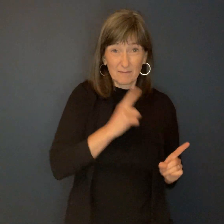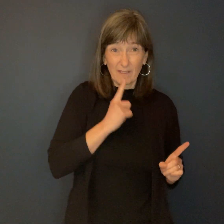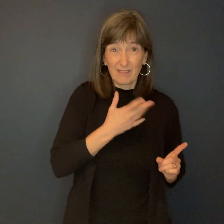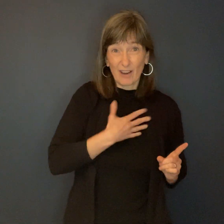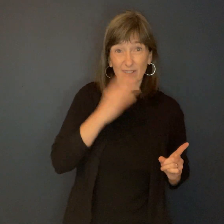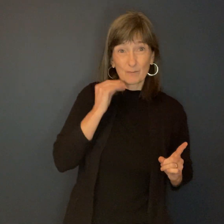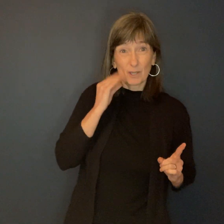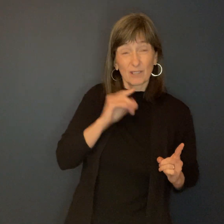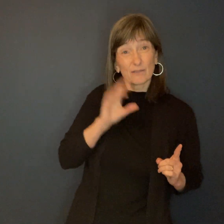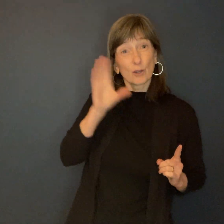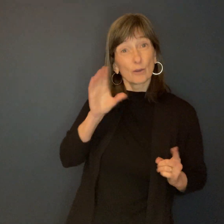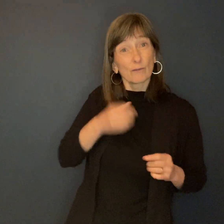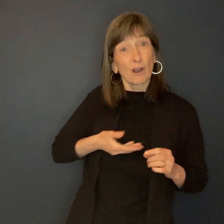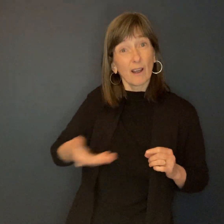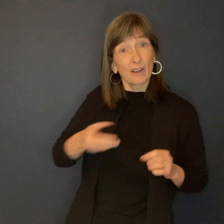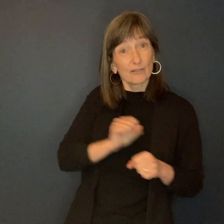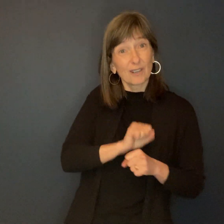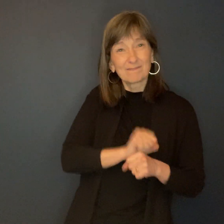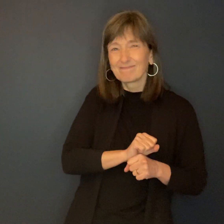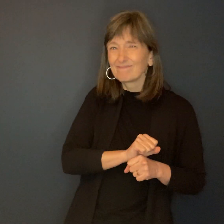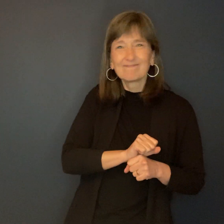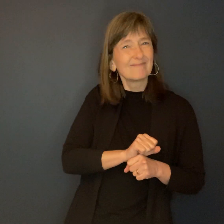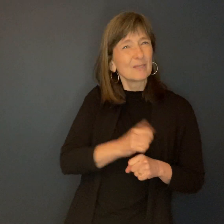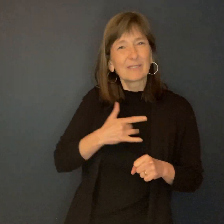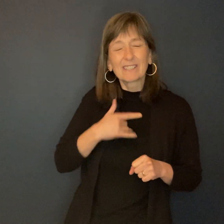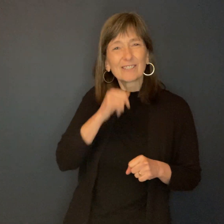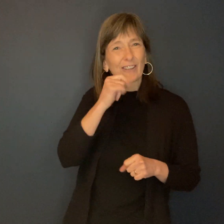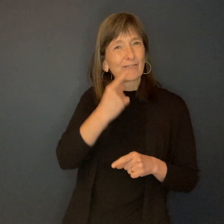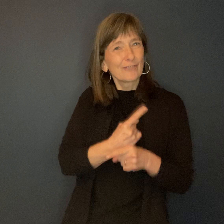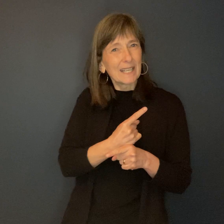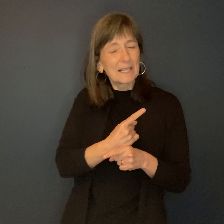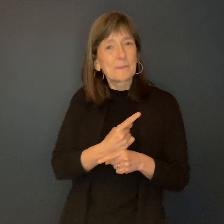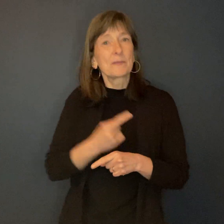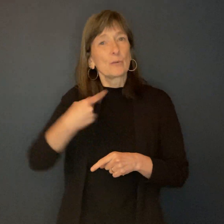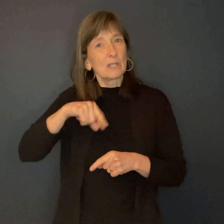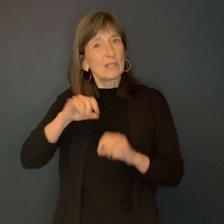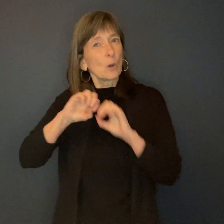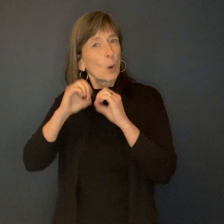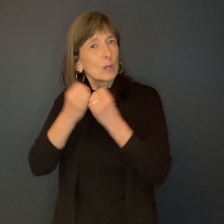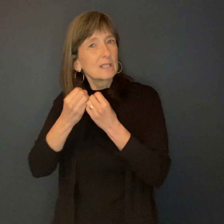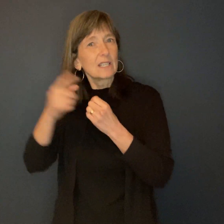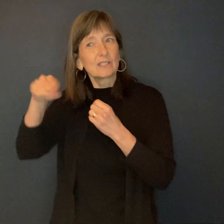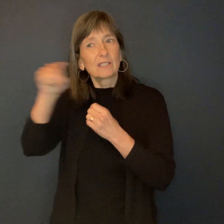community self-management, organizations like chambers of commerce, regional development boards,